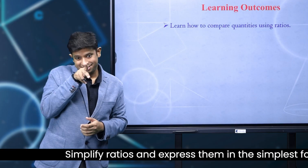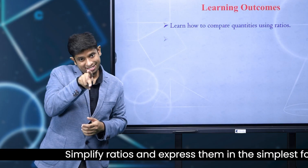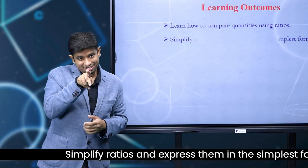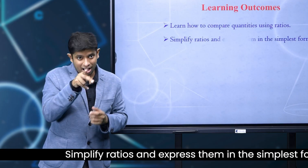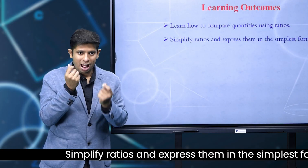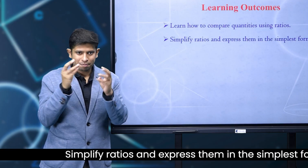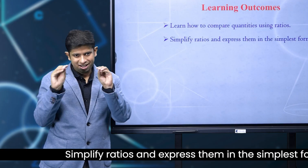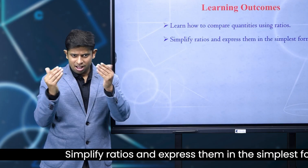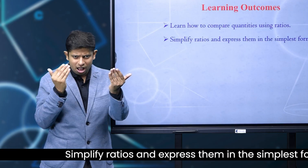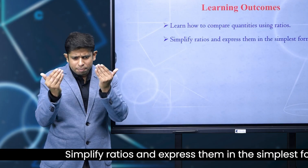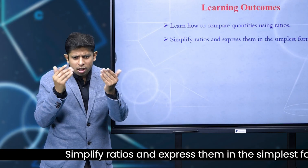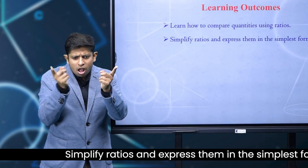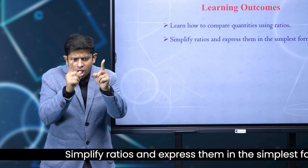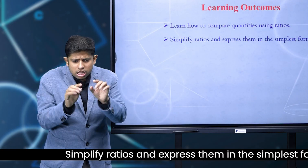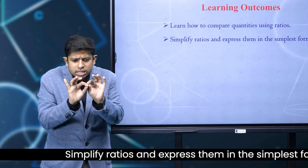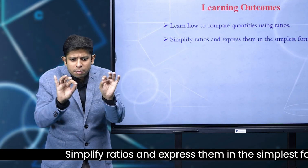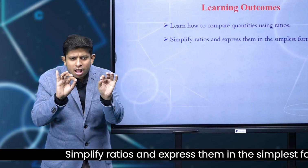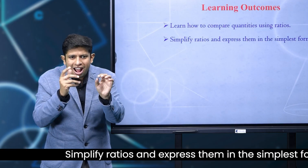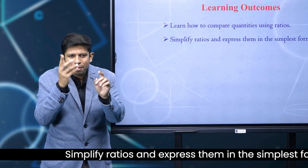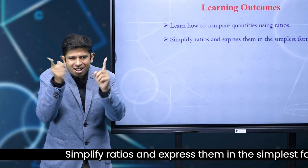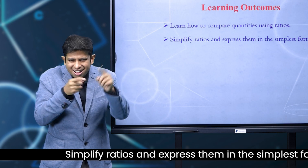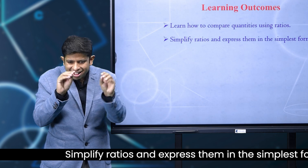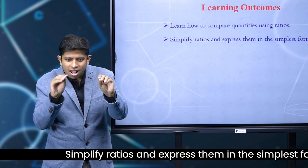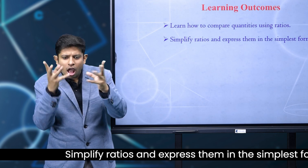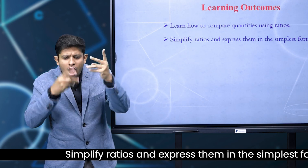simplify ratios and express them in the simplest form,